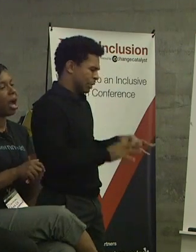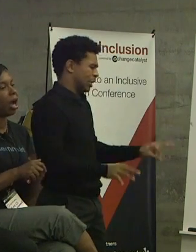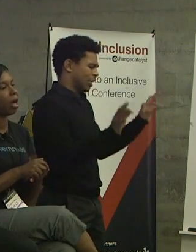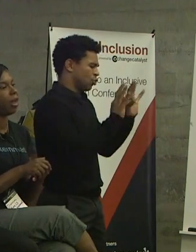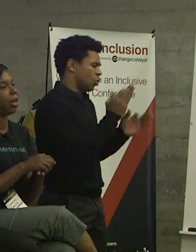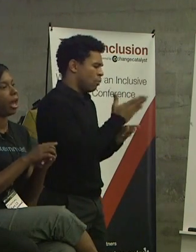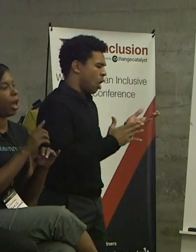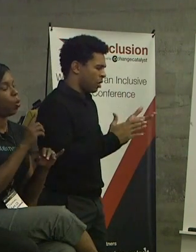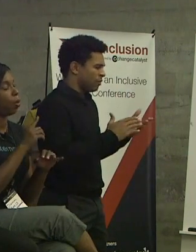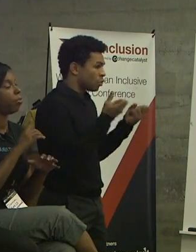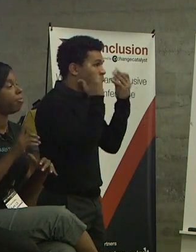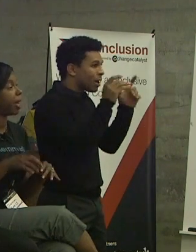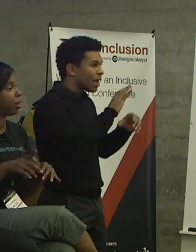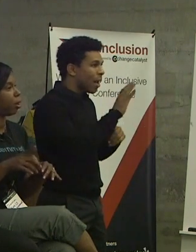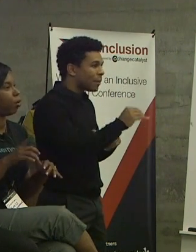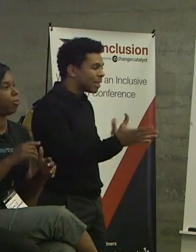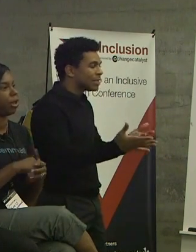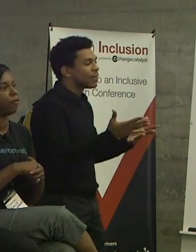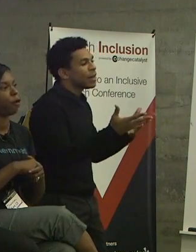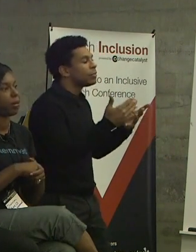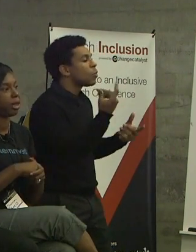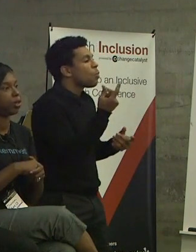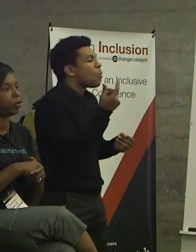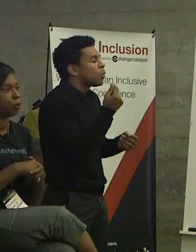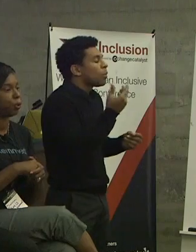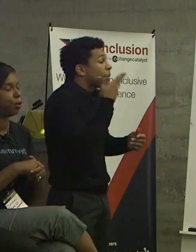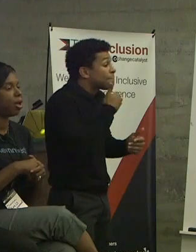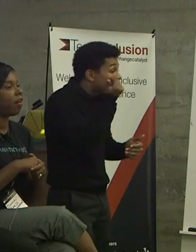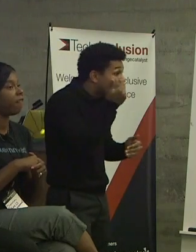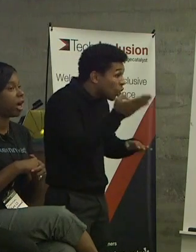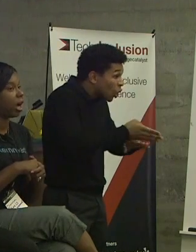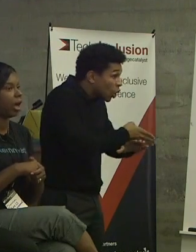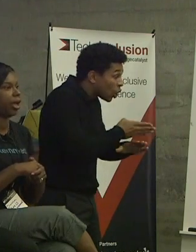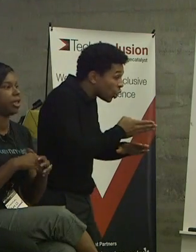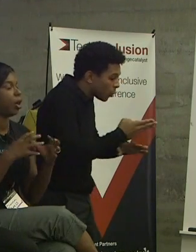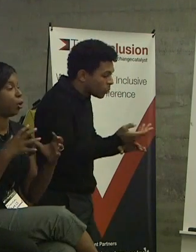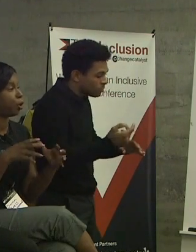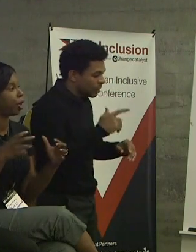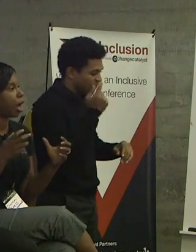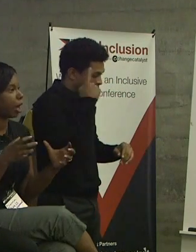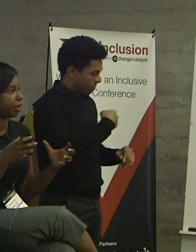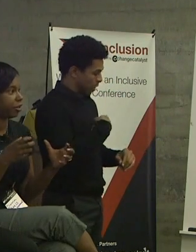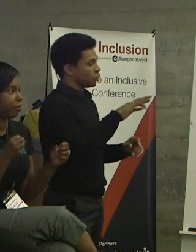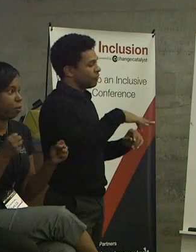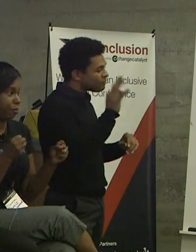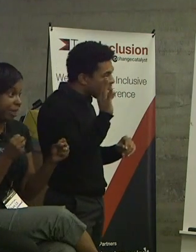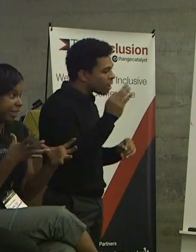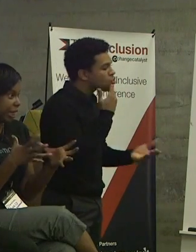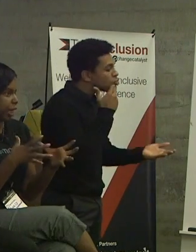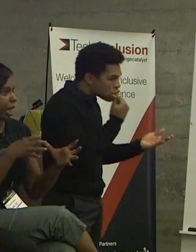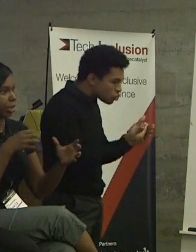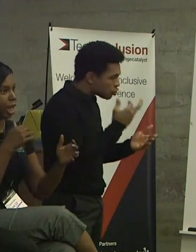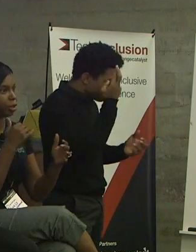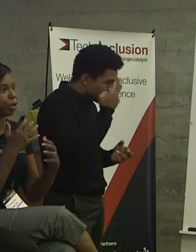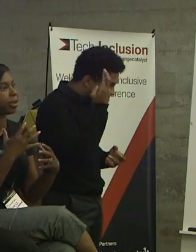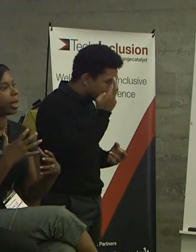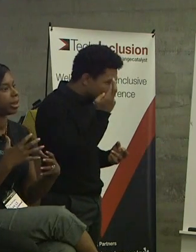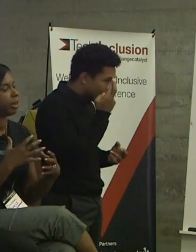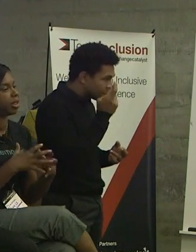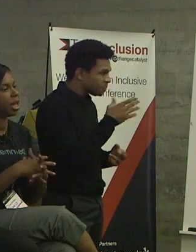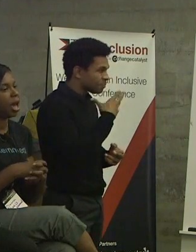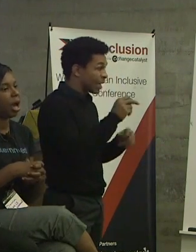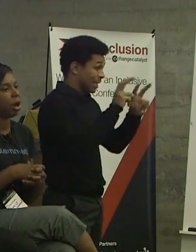companies that what would be better would be for me to find good cognitive reasoning and